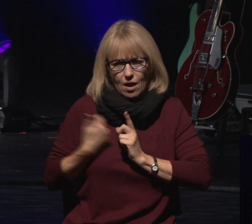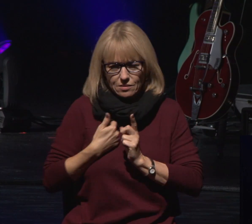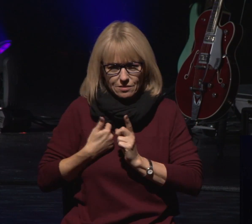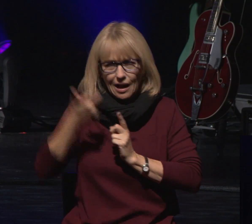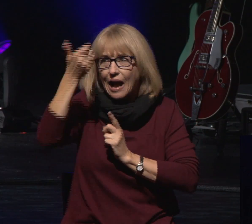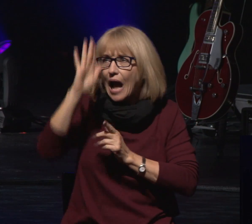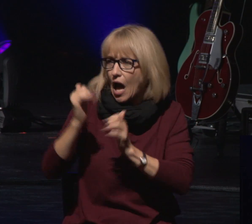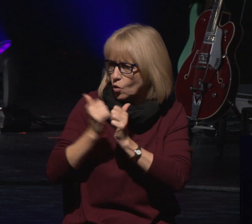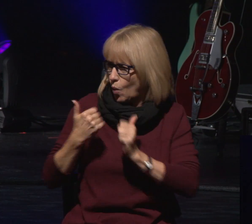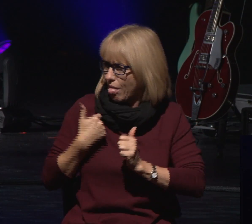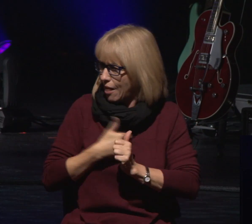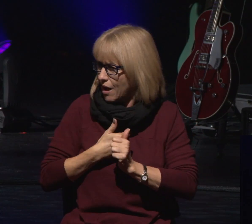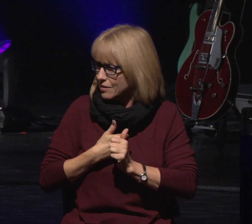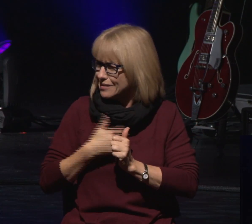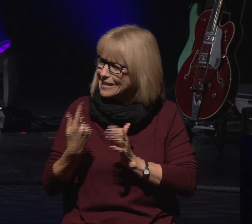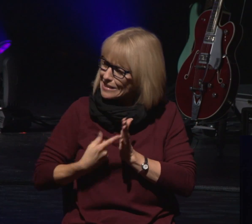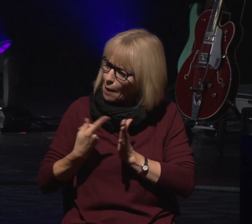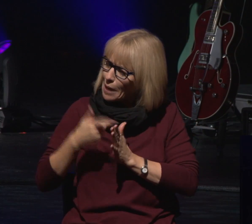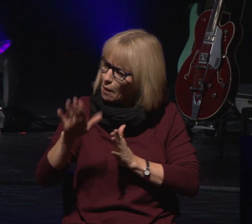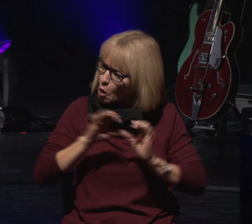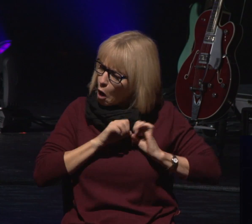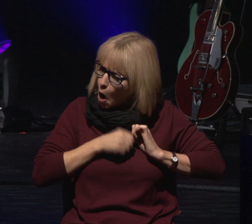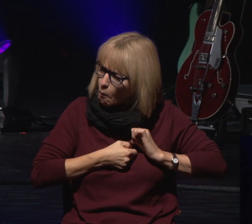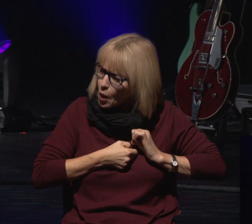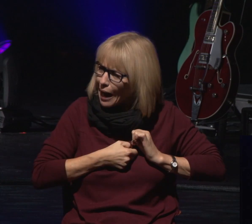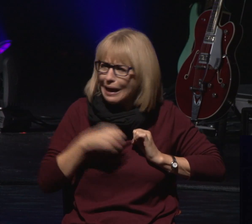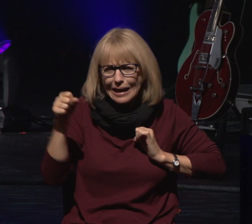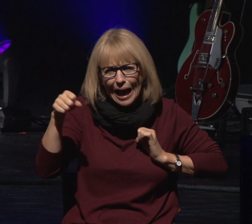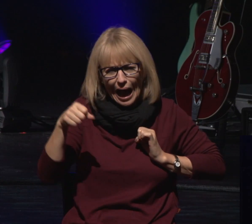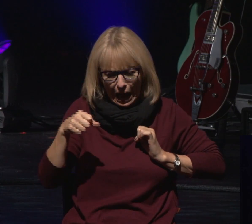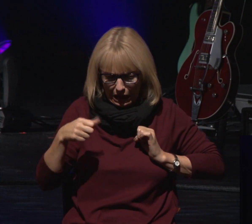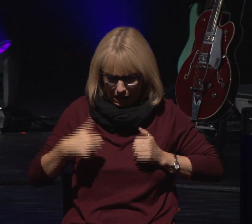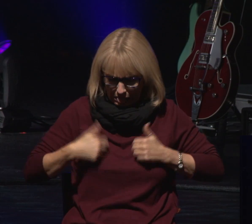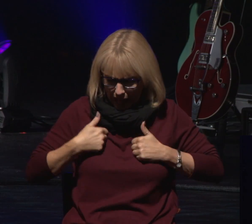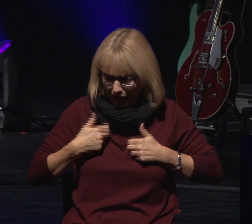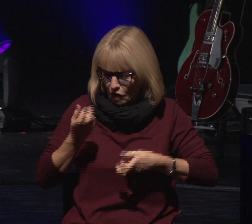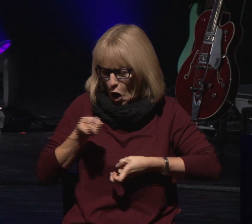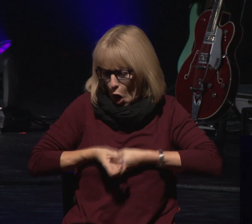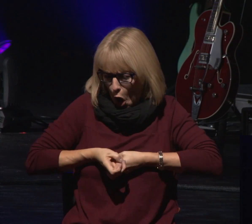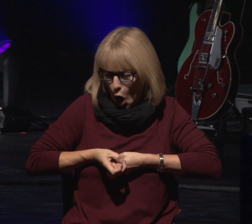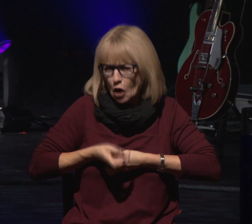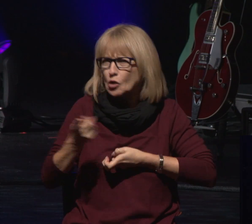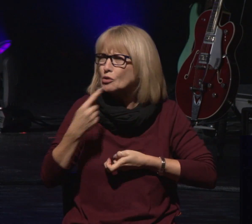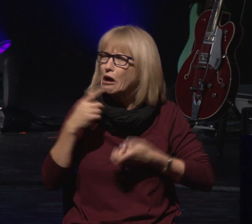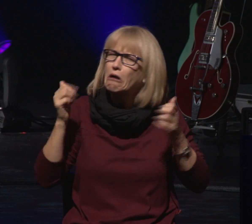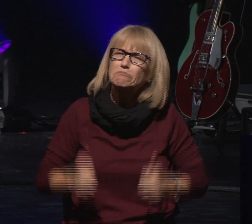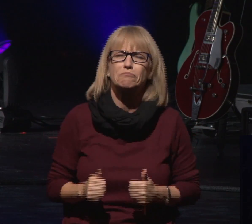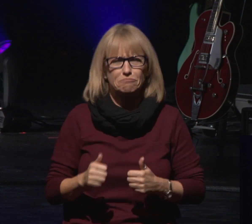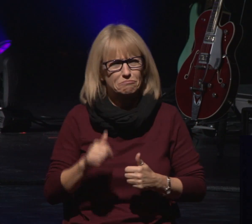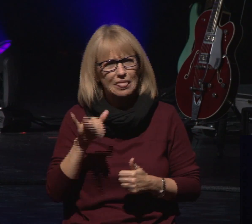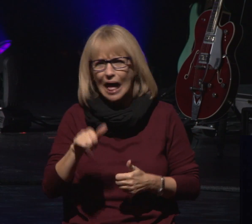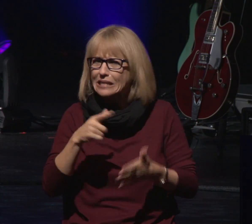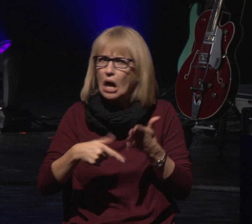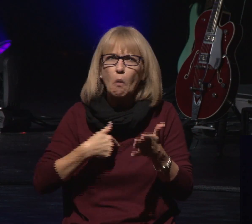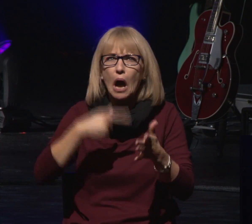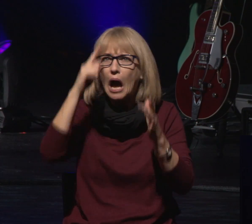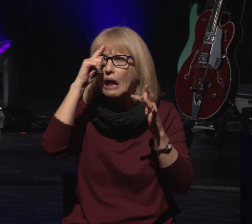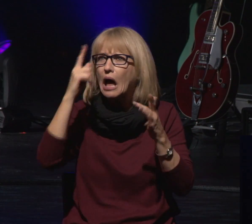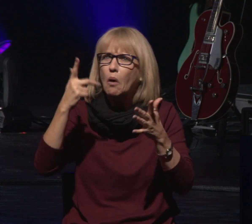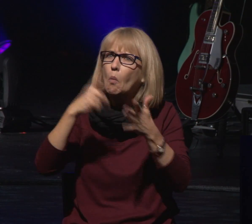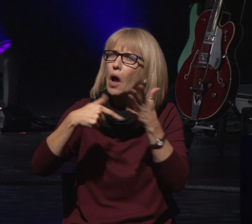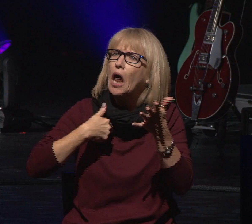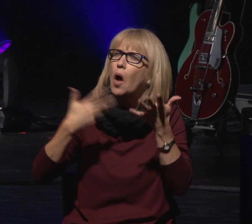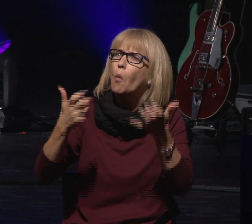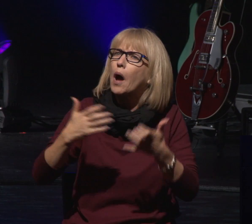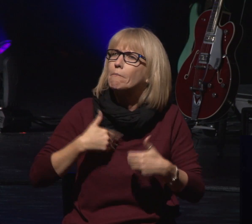have heartbreaks and setbacks and things that didn't end up in your life like you thought they were going to be. But are you able to live